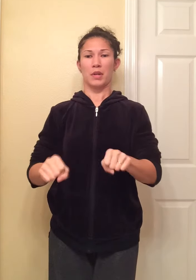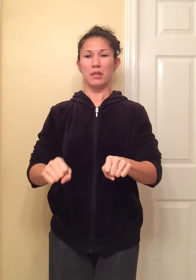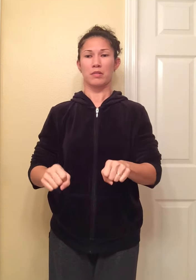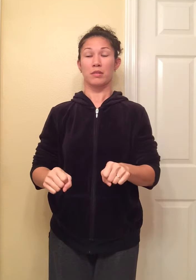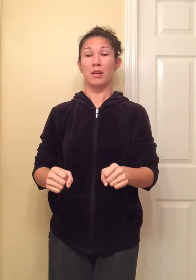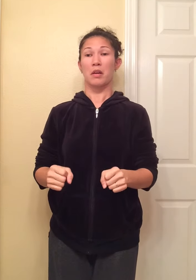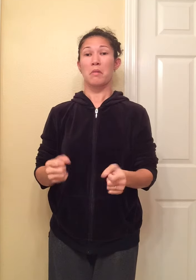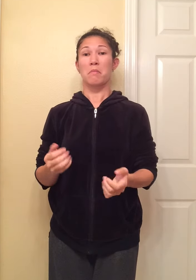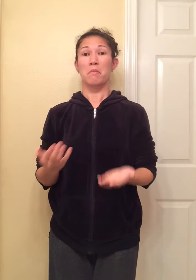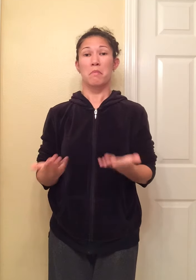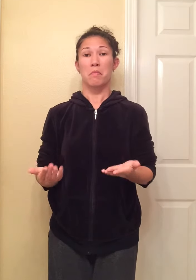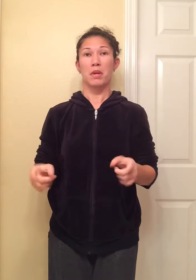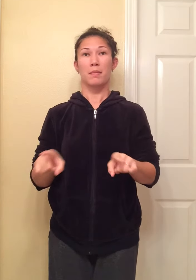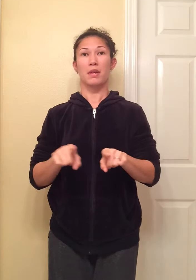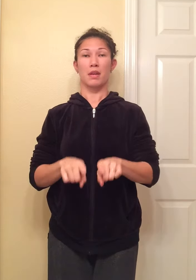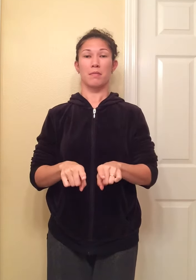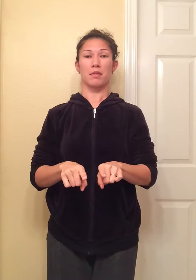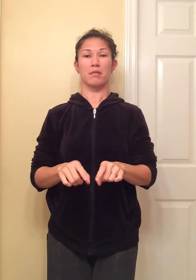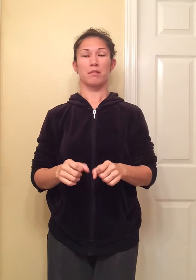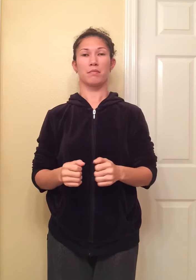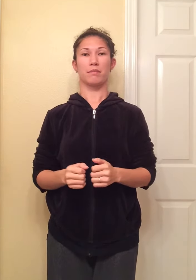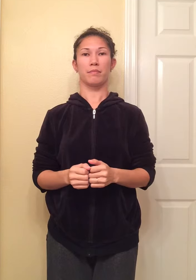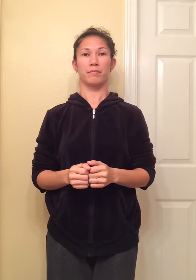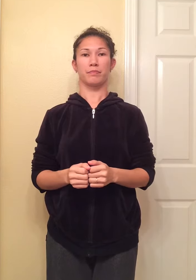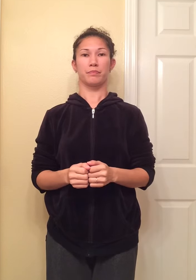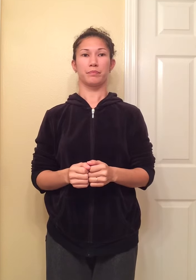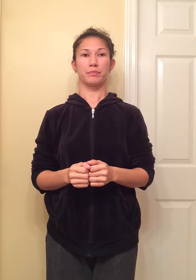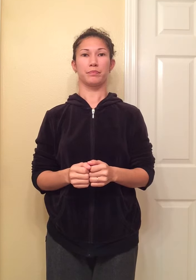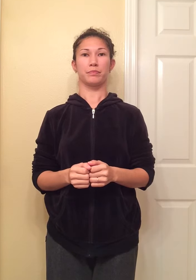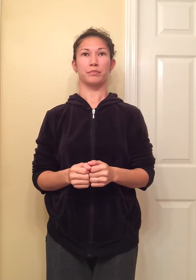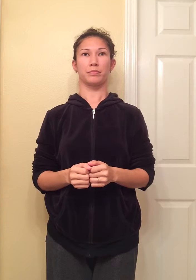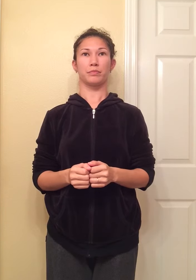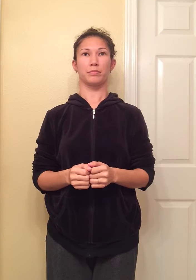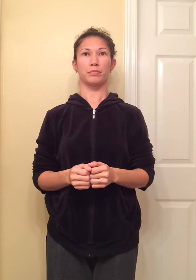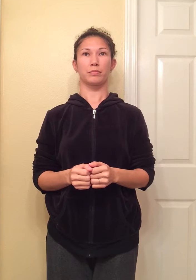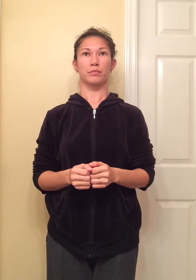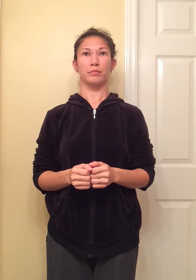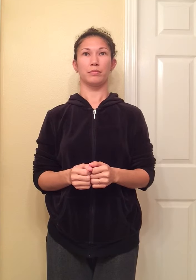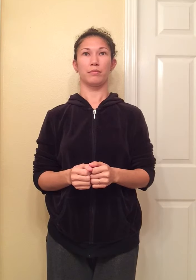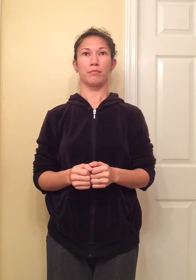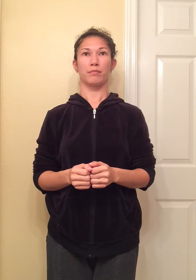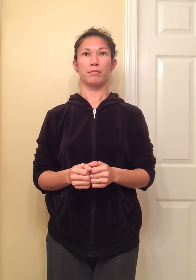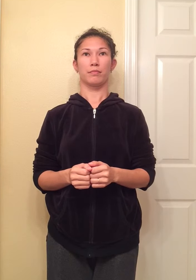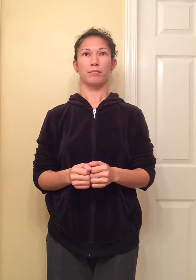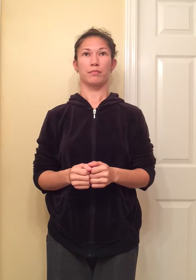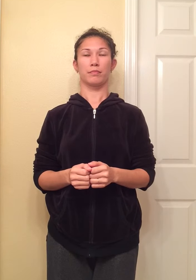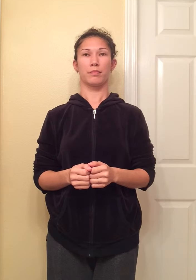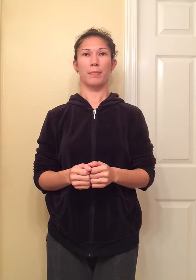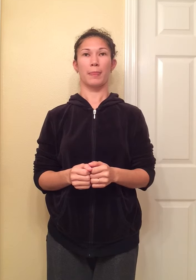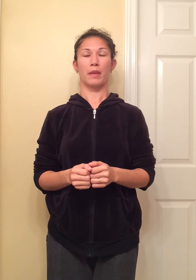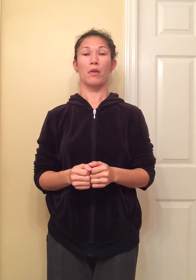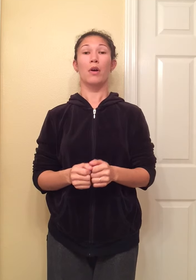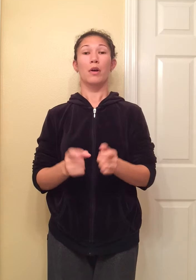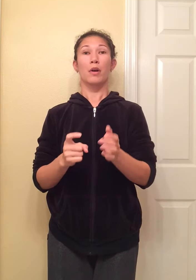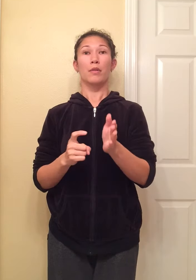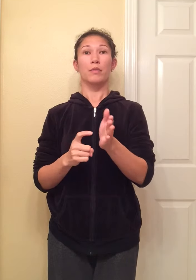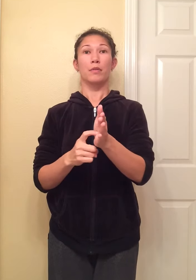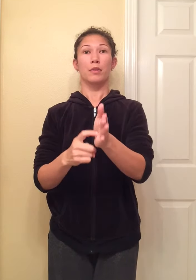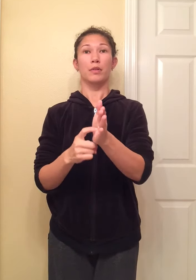For example, they have learned that when seismic waves sent out by large numbers of very small